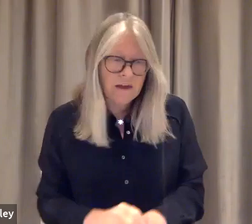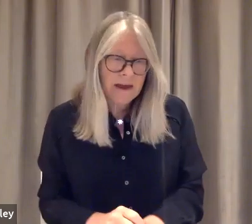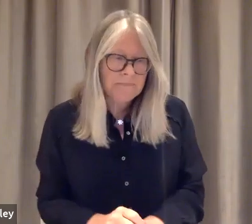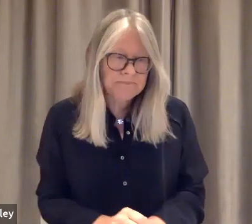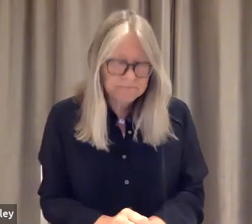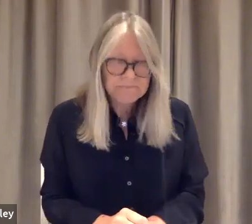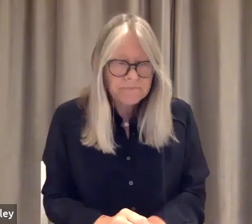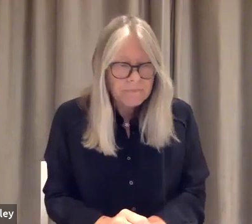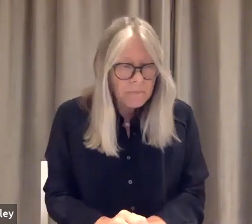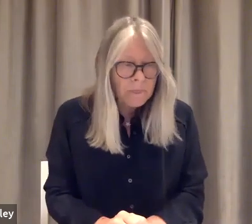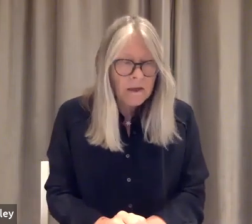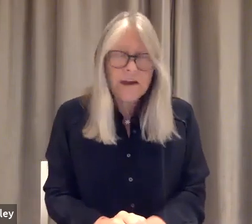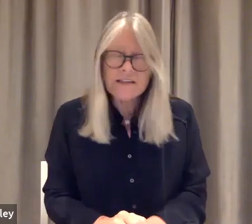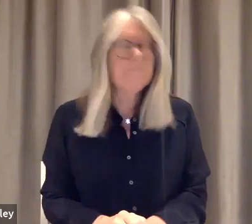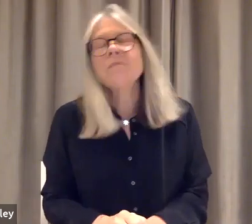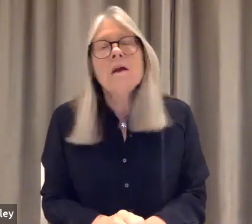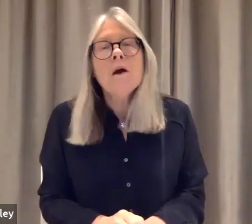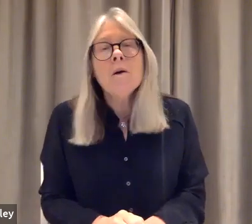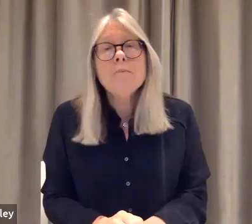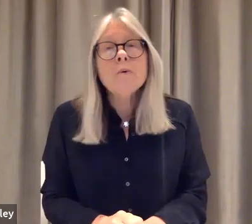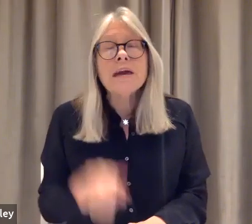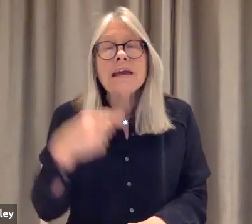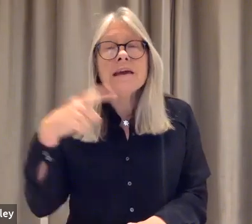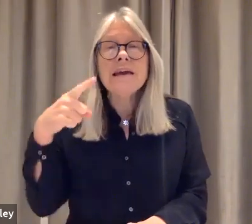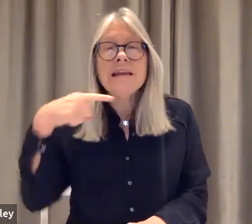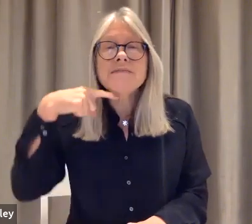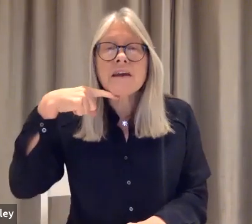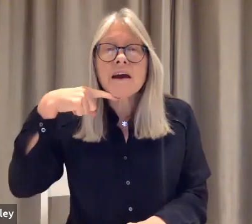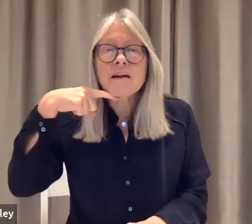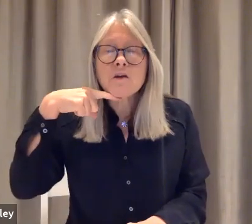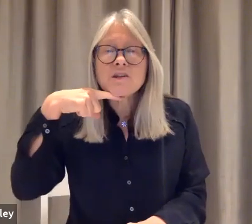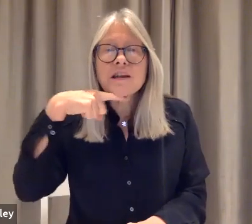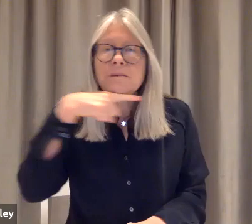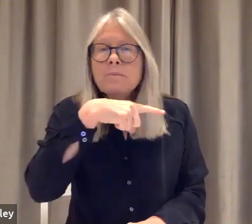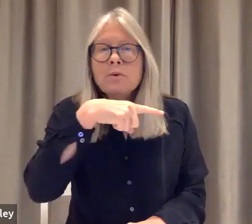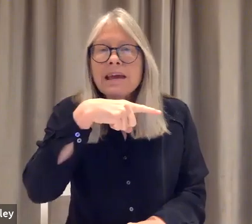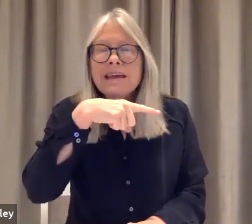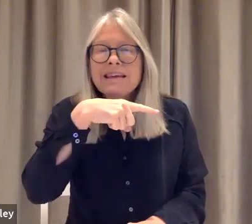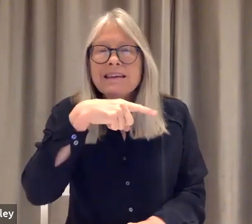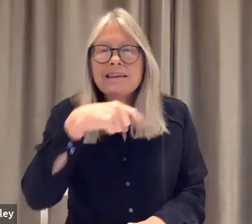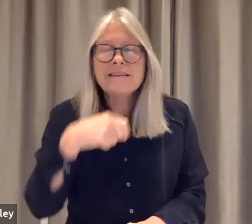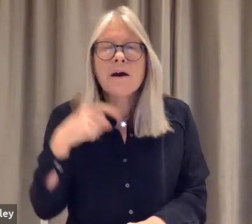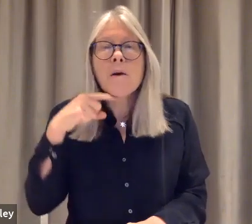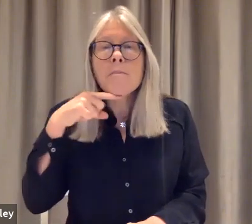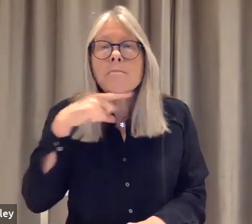finger. Great. Boy, index finger under your chin, boy,